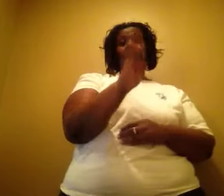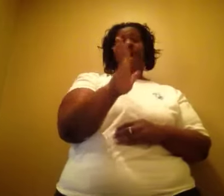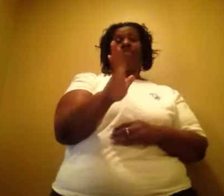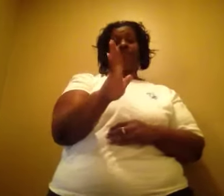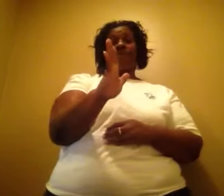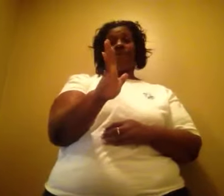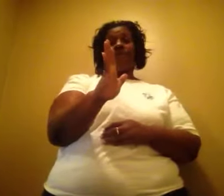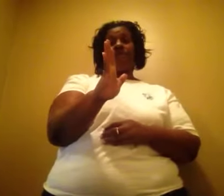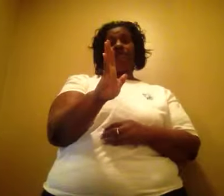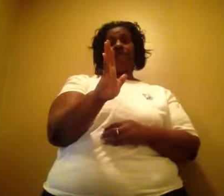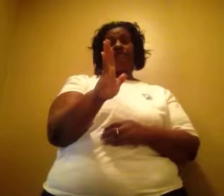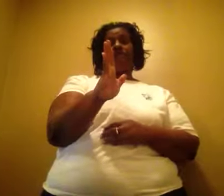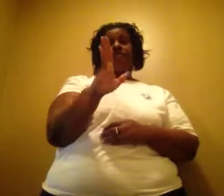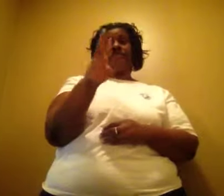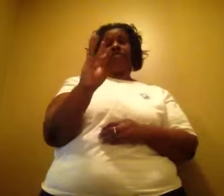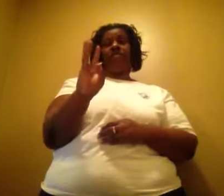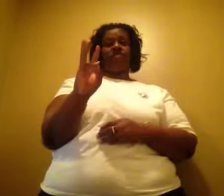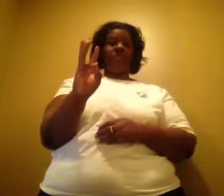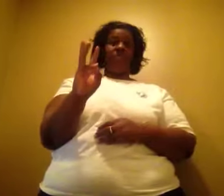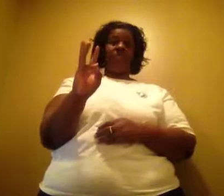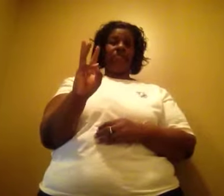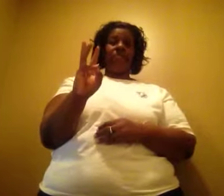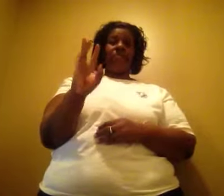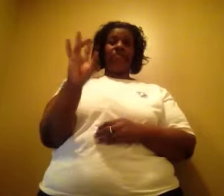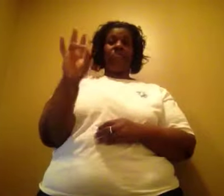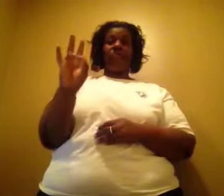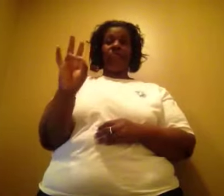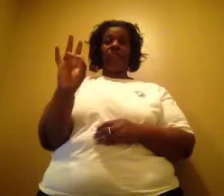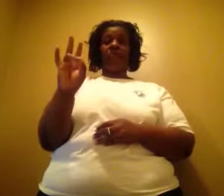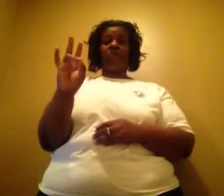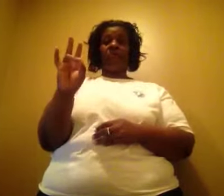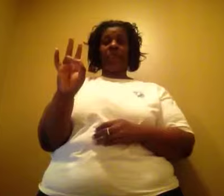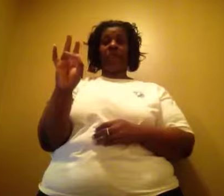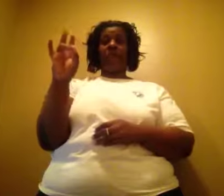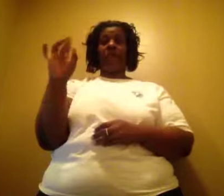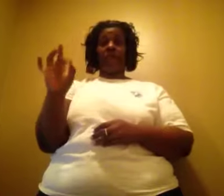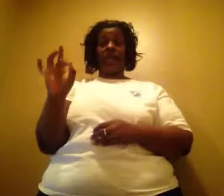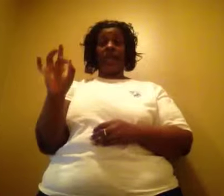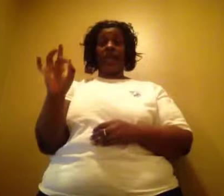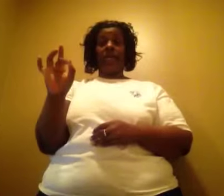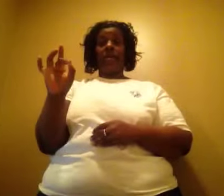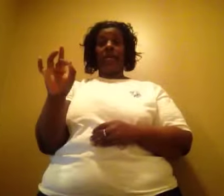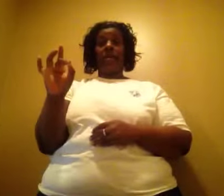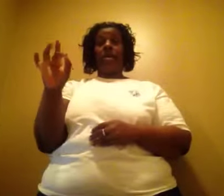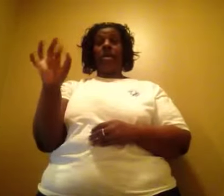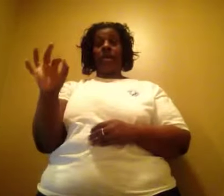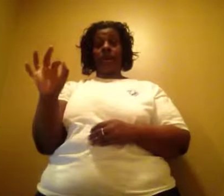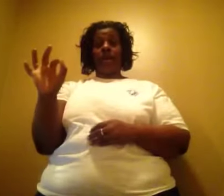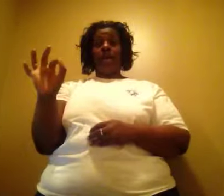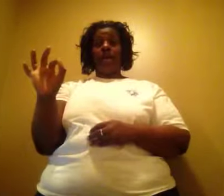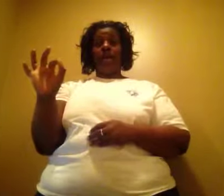5, 6, 7, 8, 9,